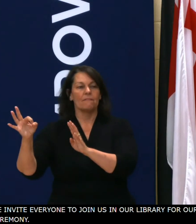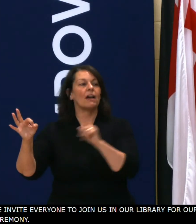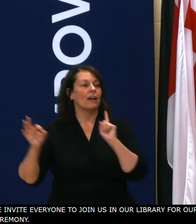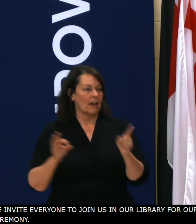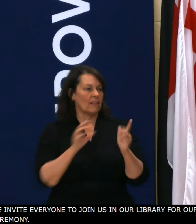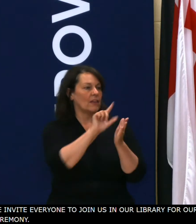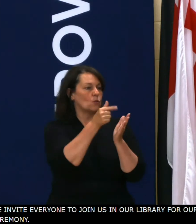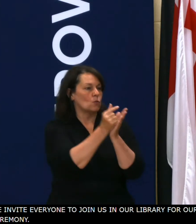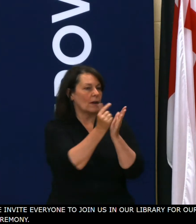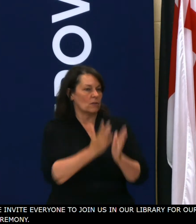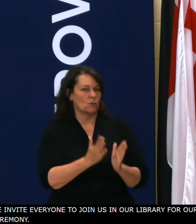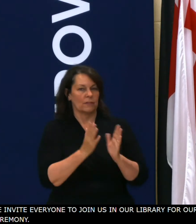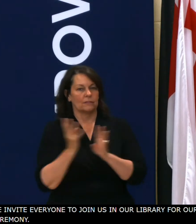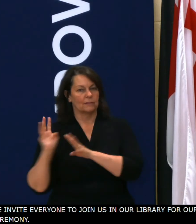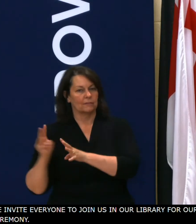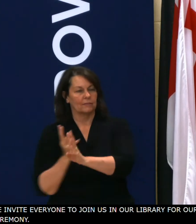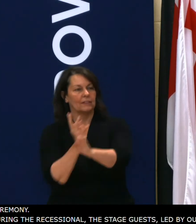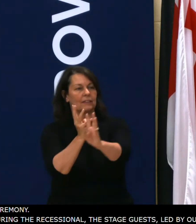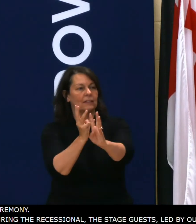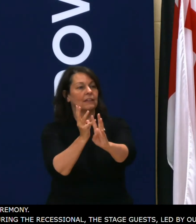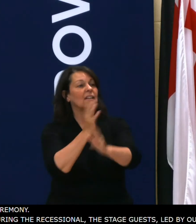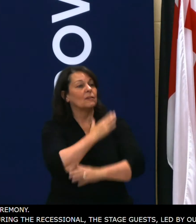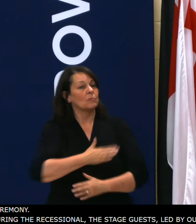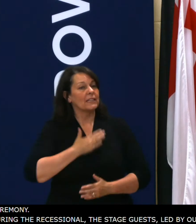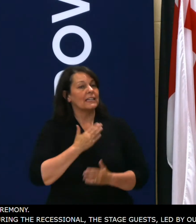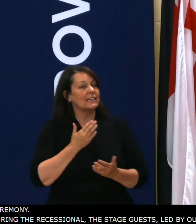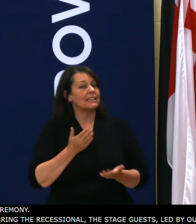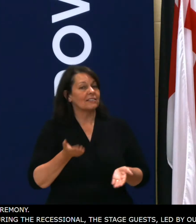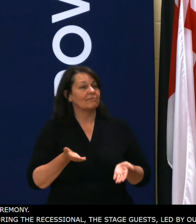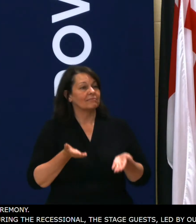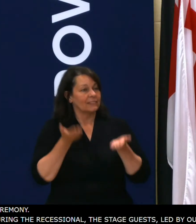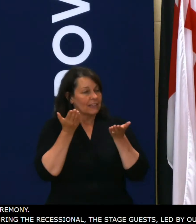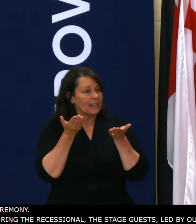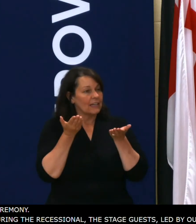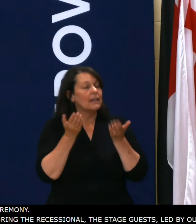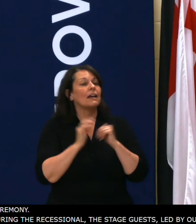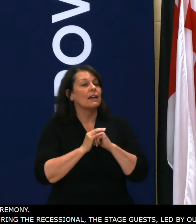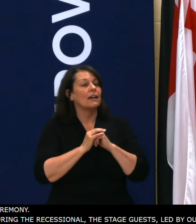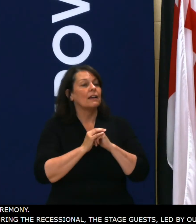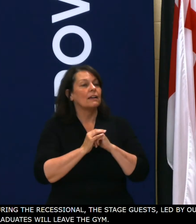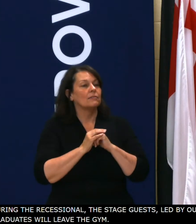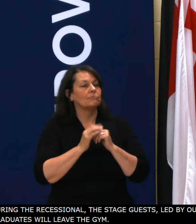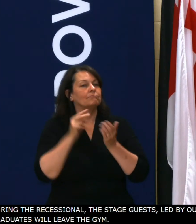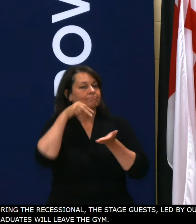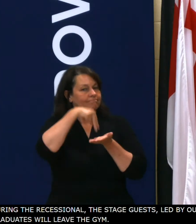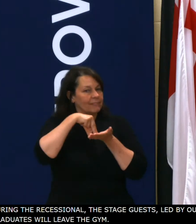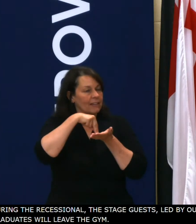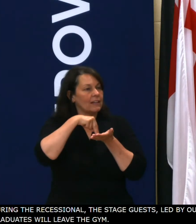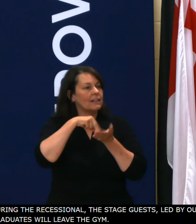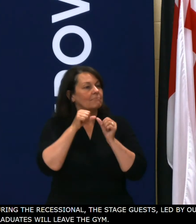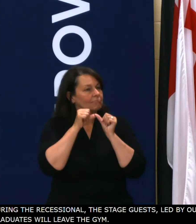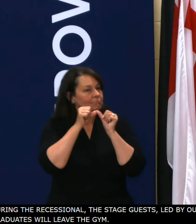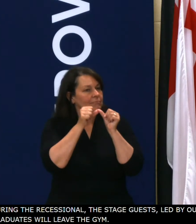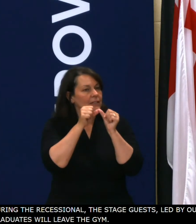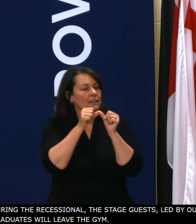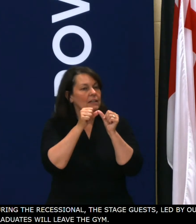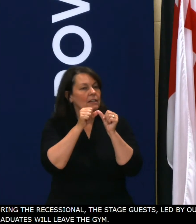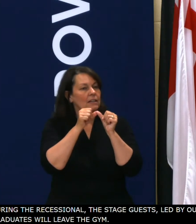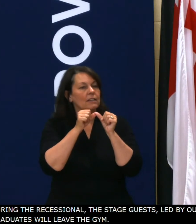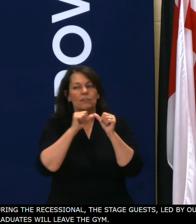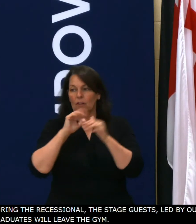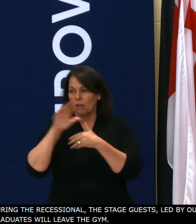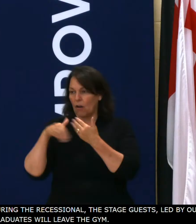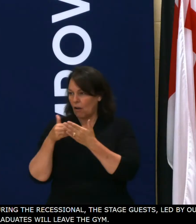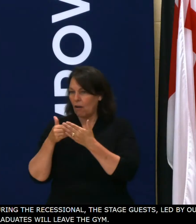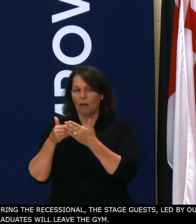gym. Please stand for the recessional as you are able, and remain standing until the stage party, staff,